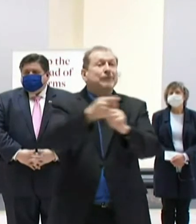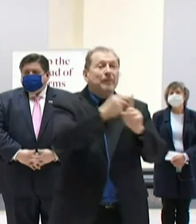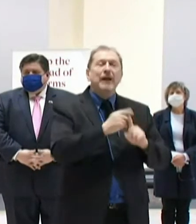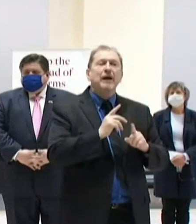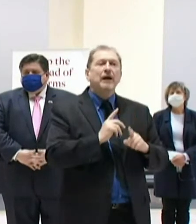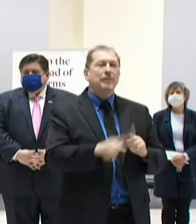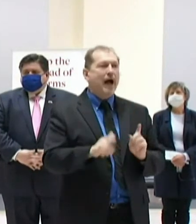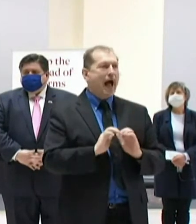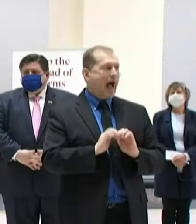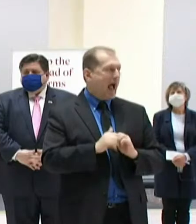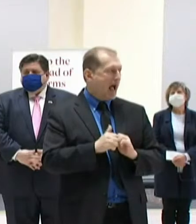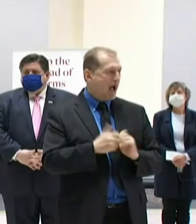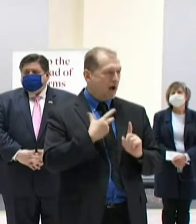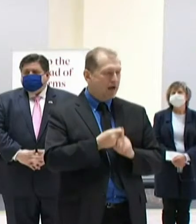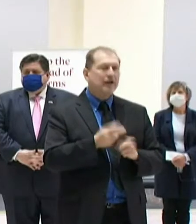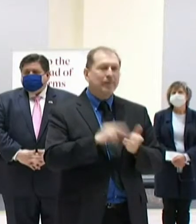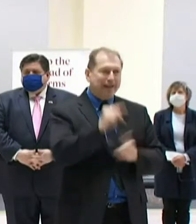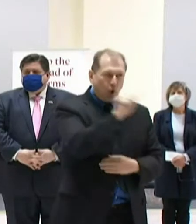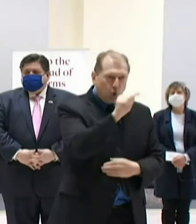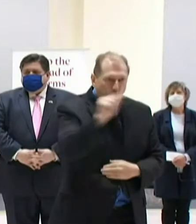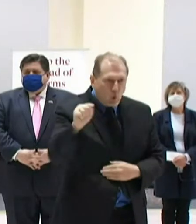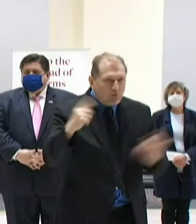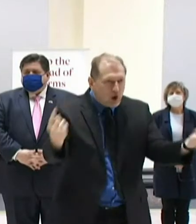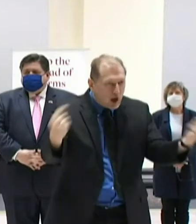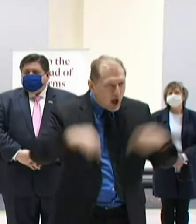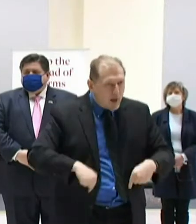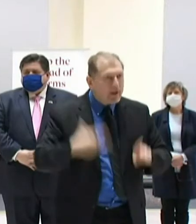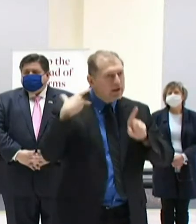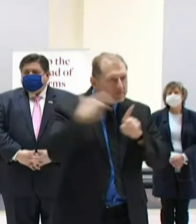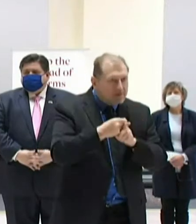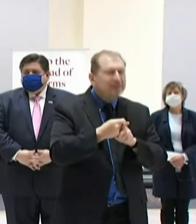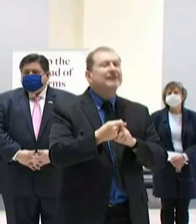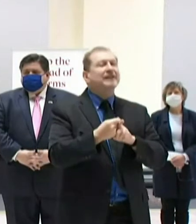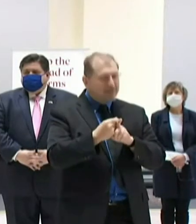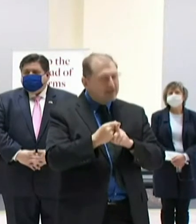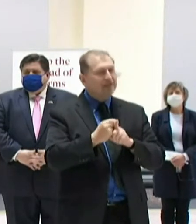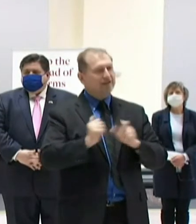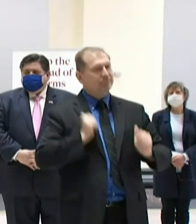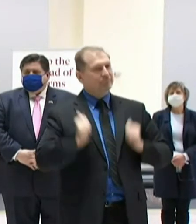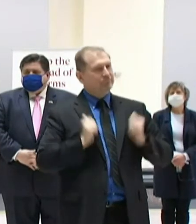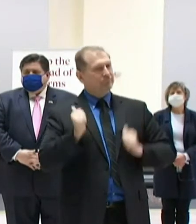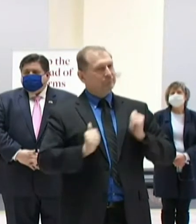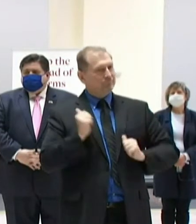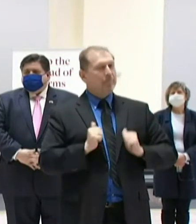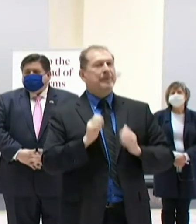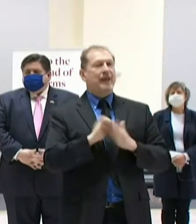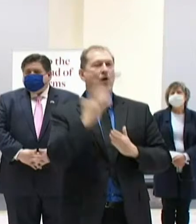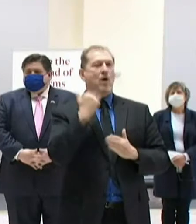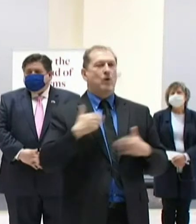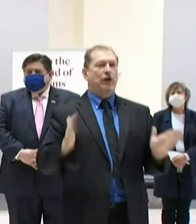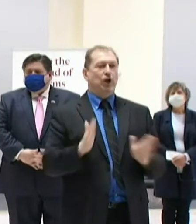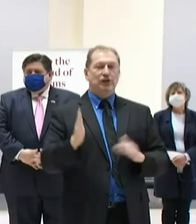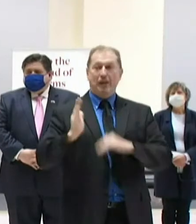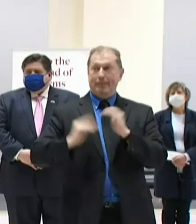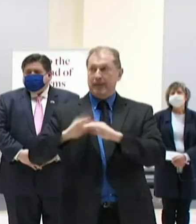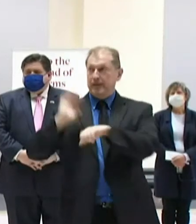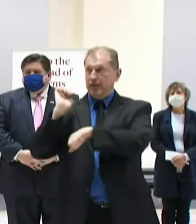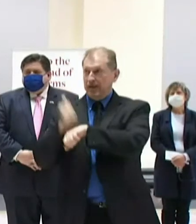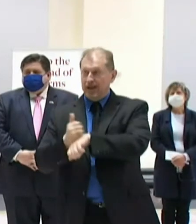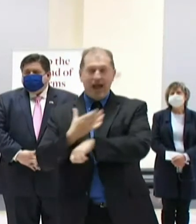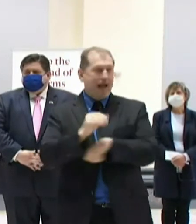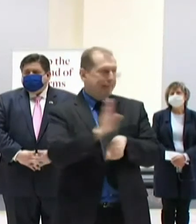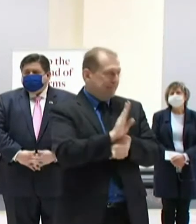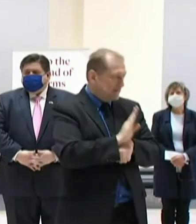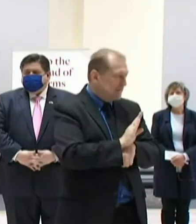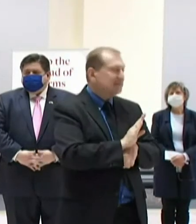and every one of us stepping up and doing our part. And that's why we're here today, to encourage building owners and businesses to